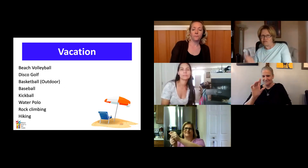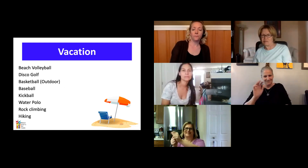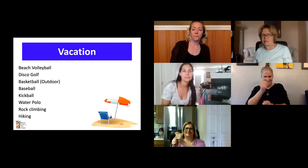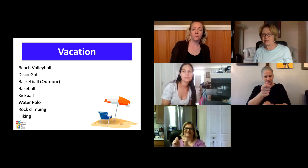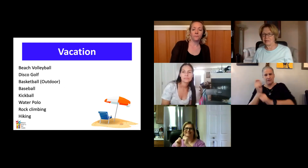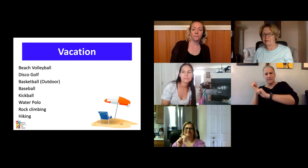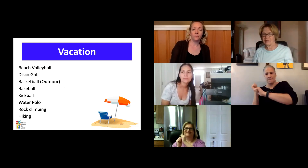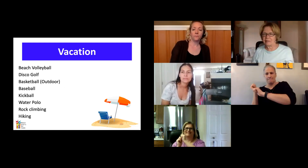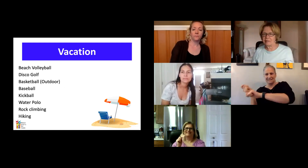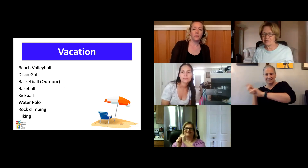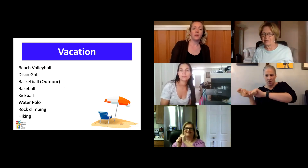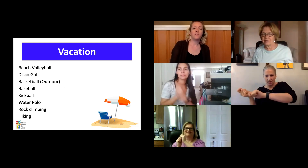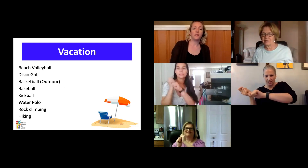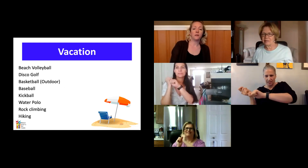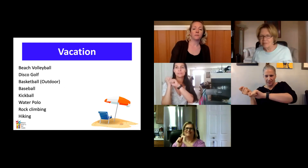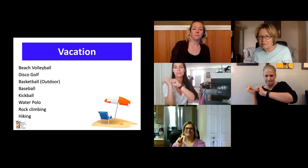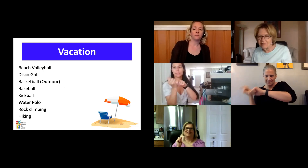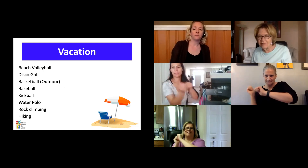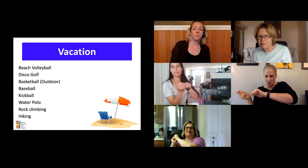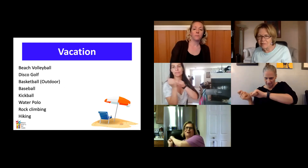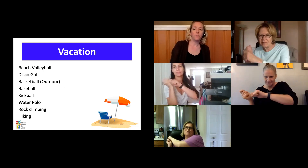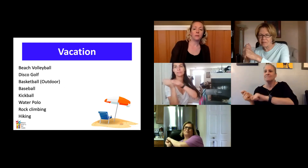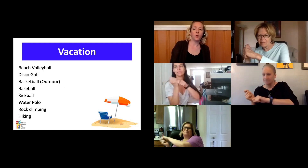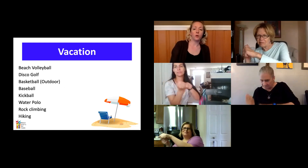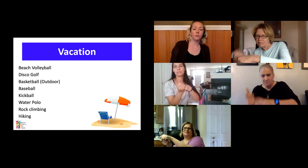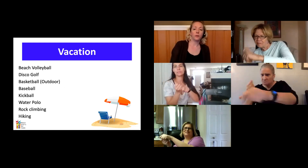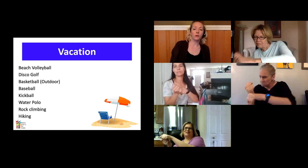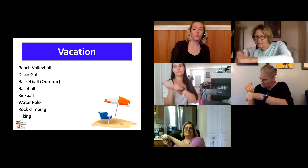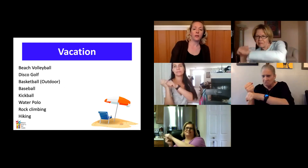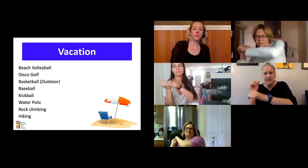No, that's fishing. Baseball, like you're swinging a bat.